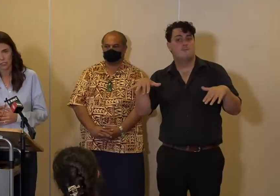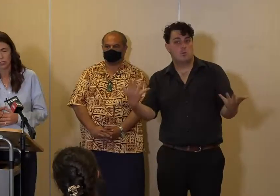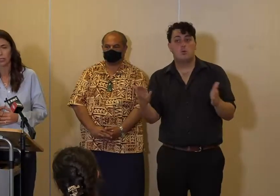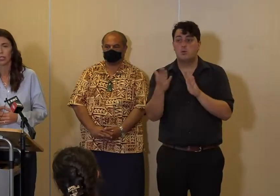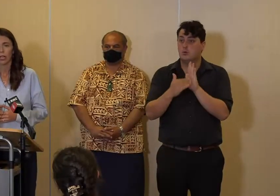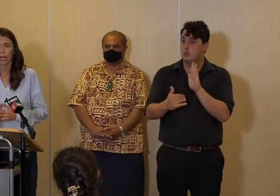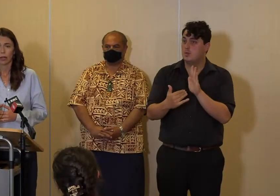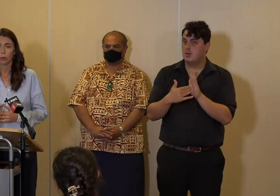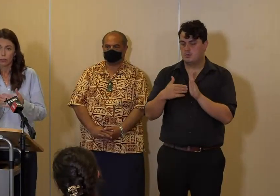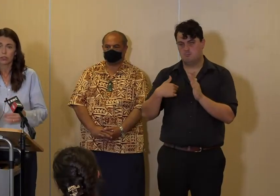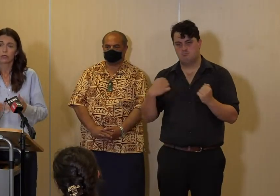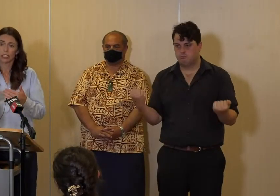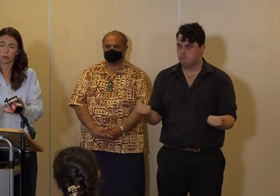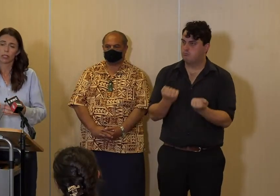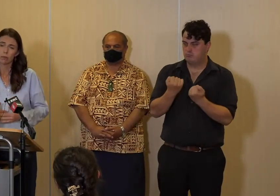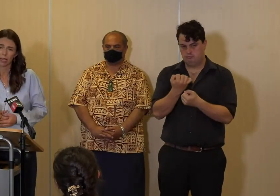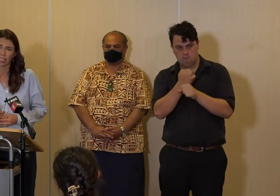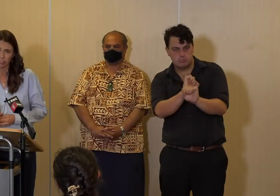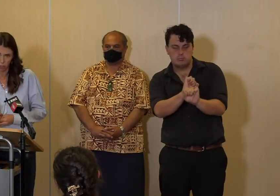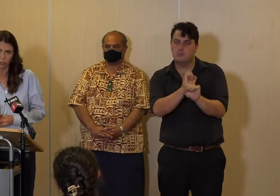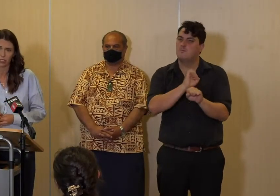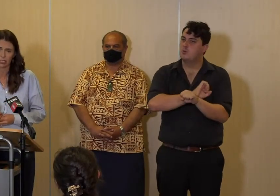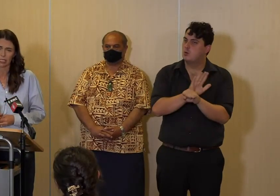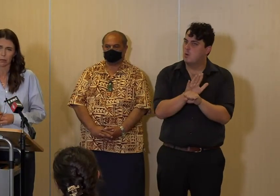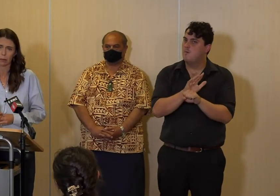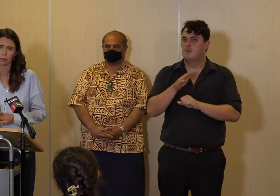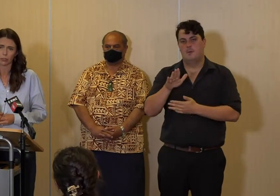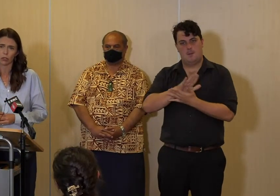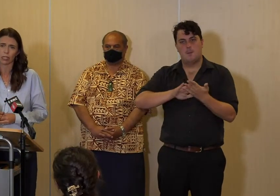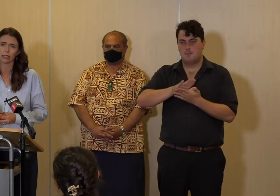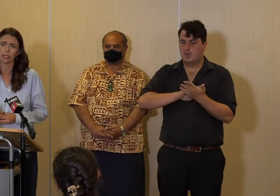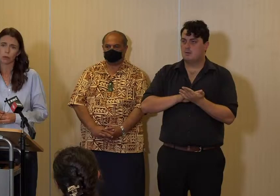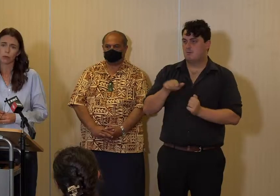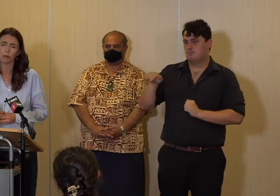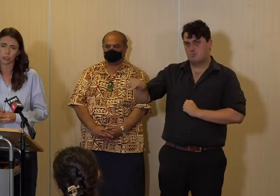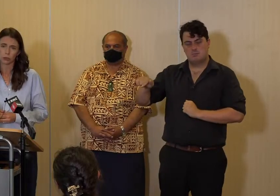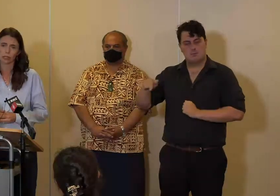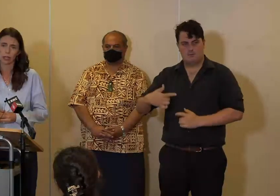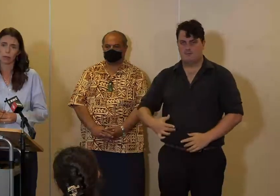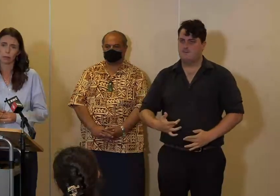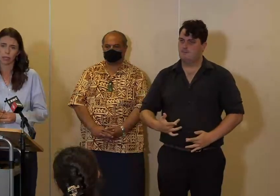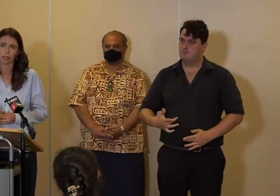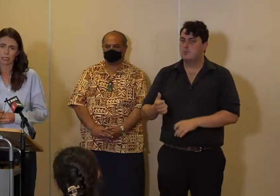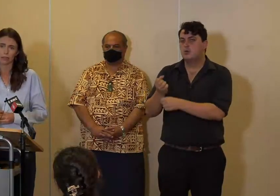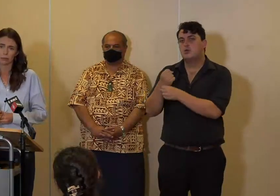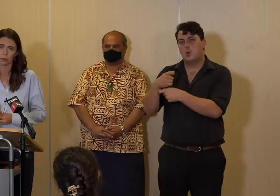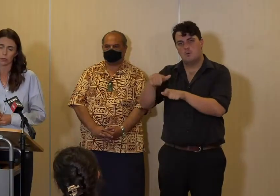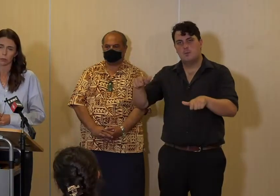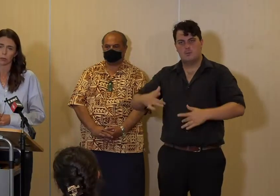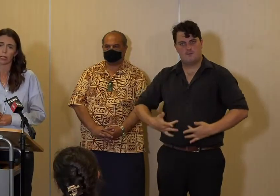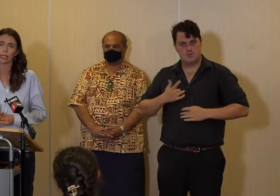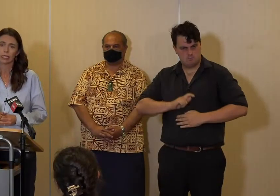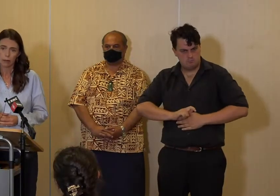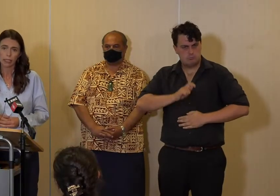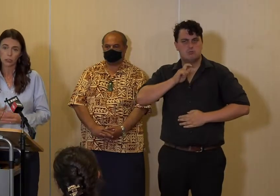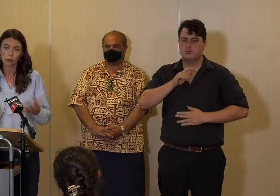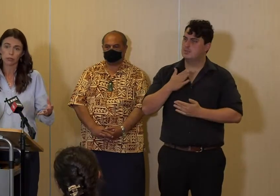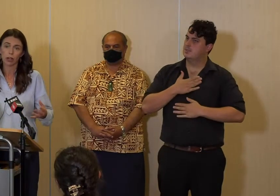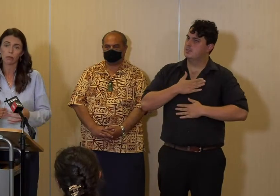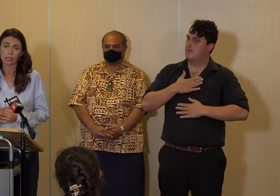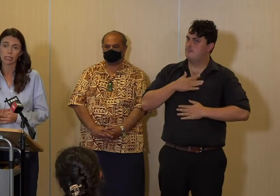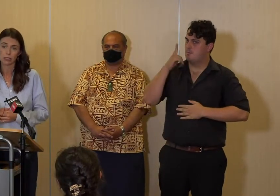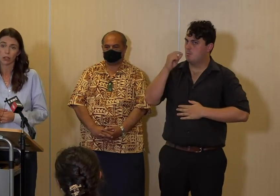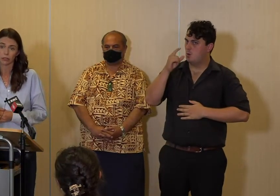current position will serve us well and be able to give confidence to the people of Tonga that we will make sure that our people are as safe as possible coming